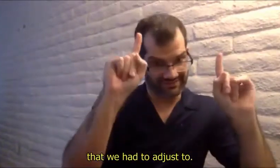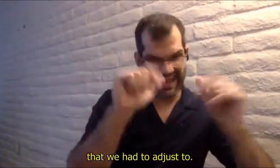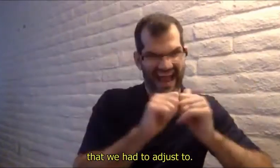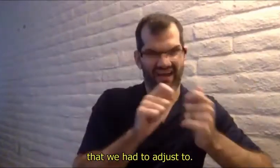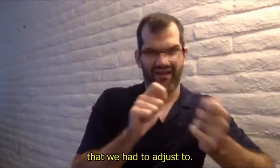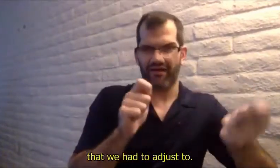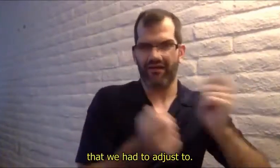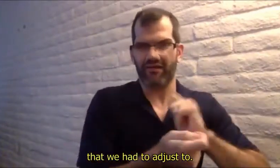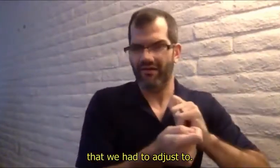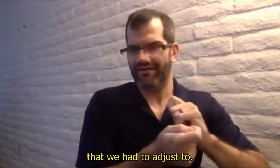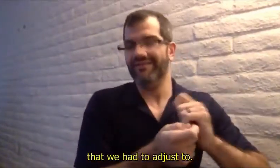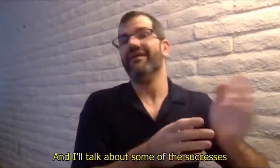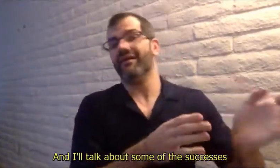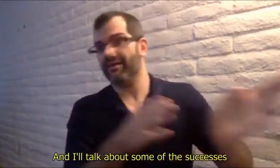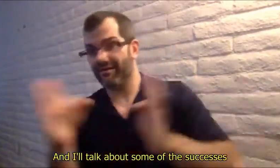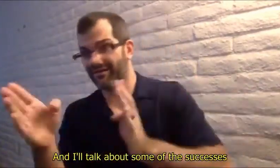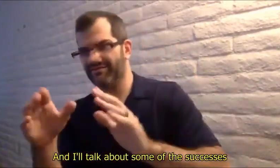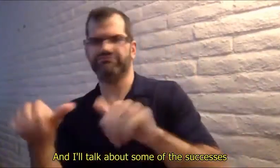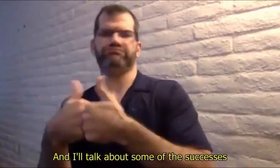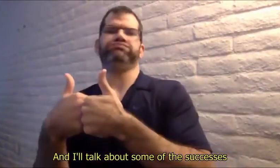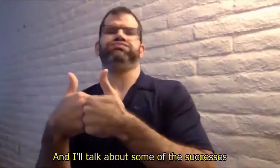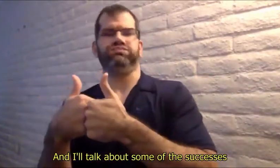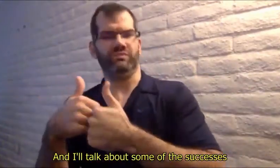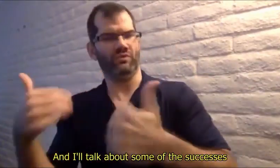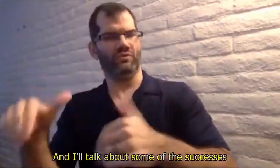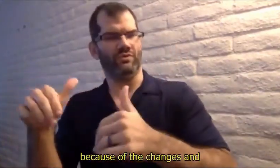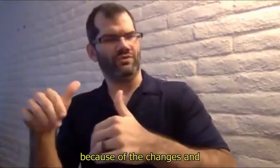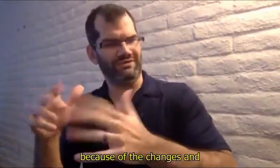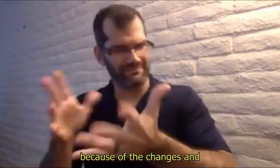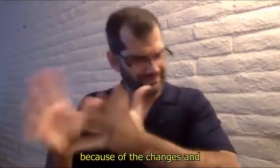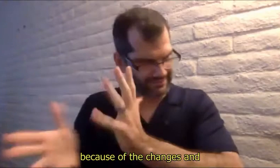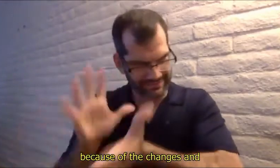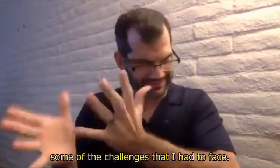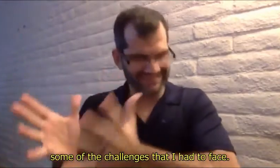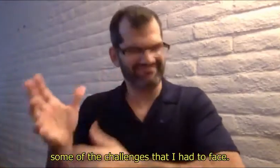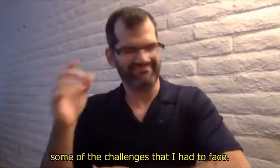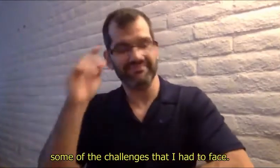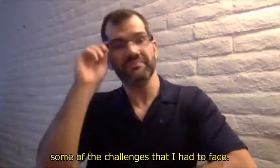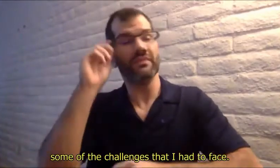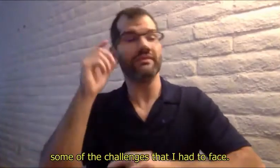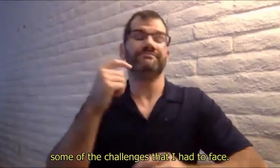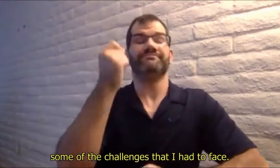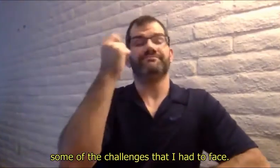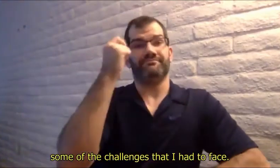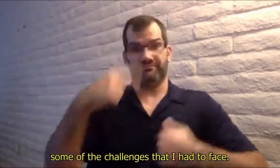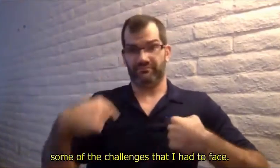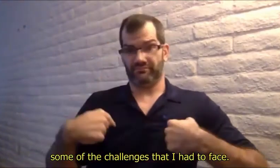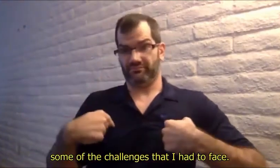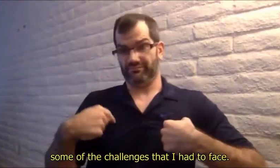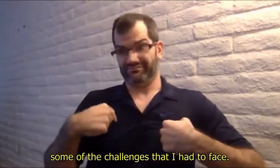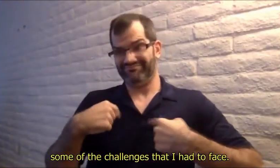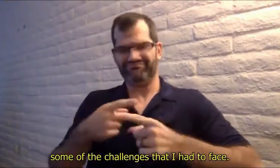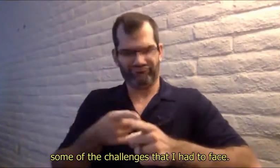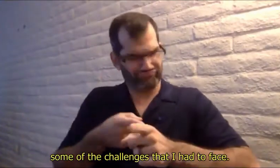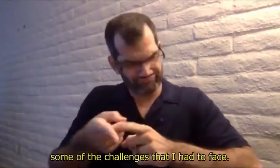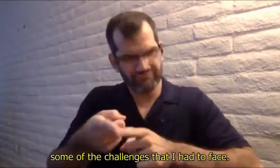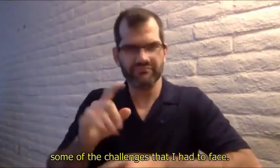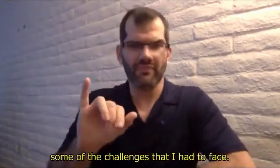we had to adjust to. And I'll talk about some of the successes because of the changes and some of the challenges that I had to